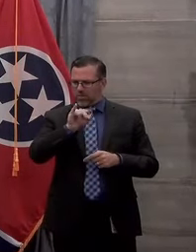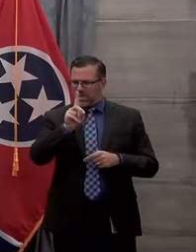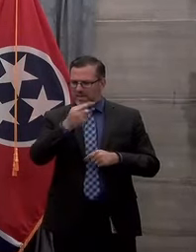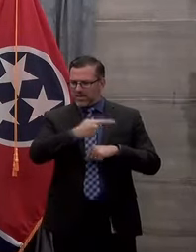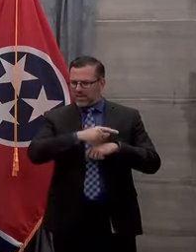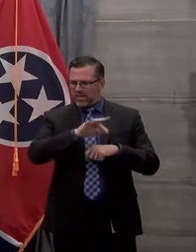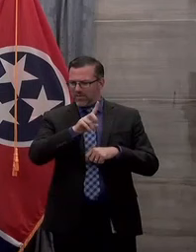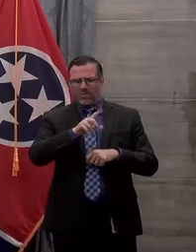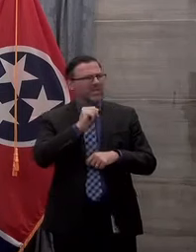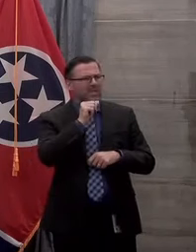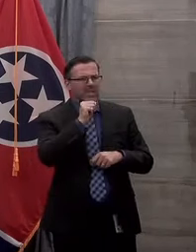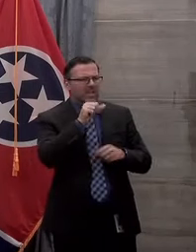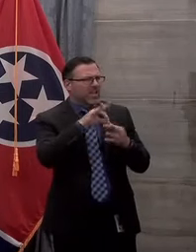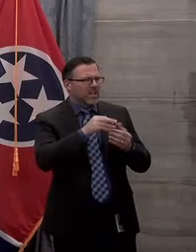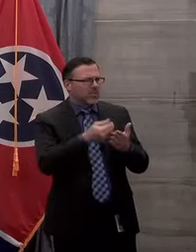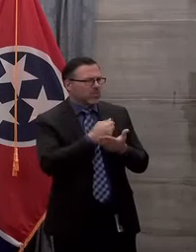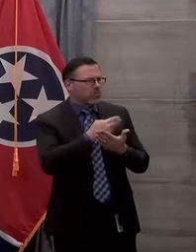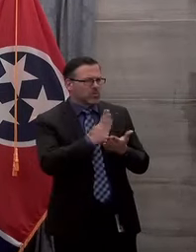Not in the new budget.